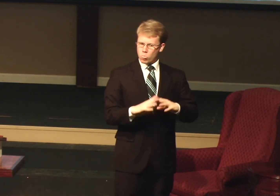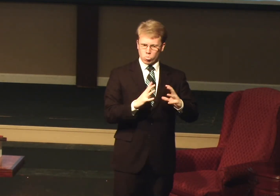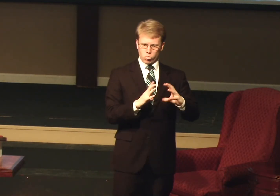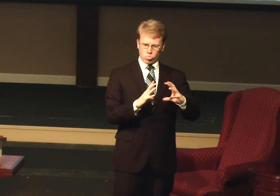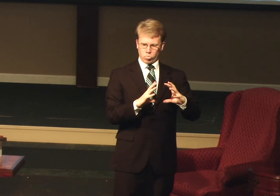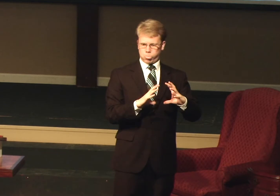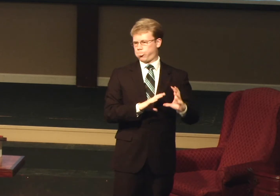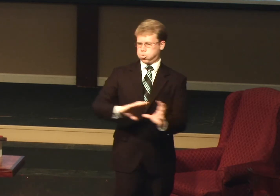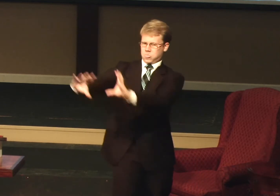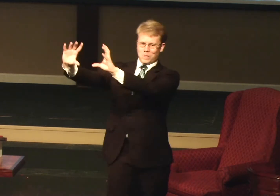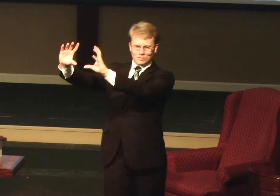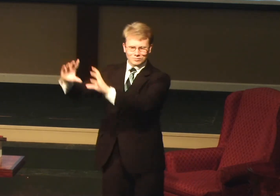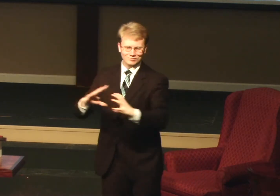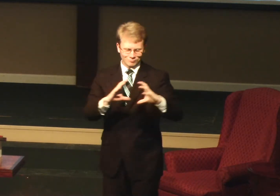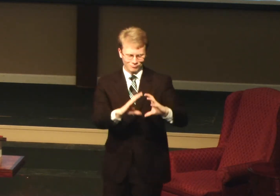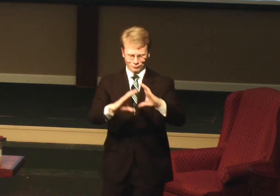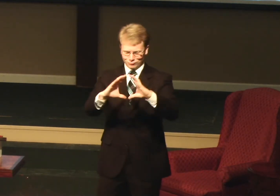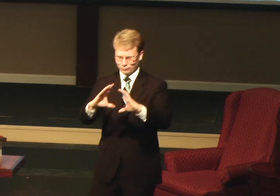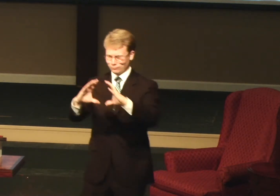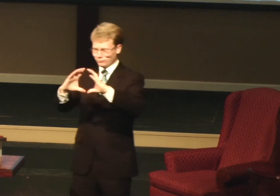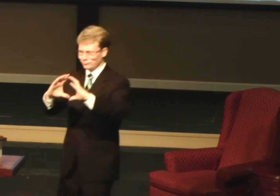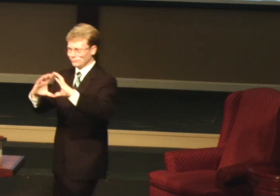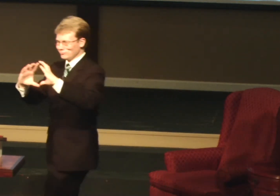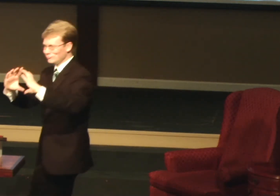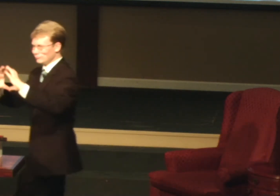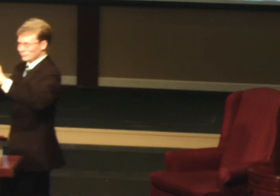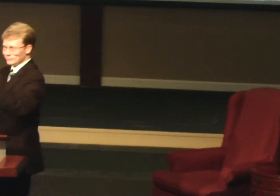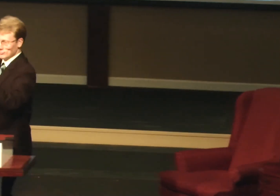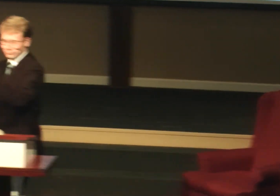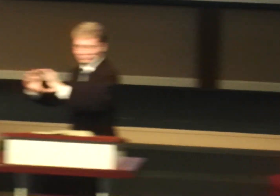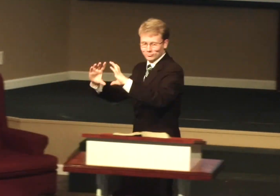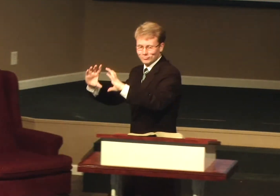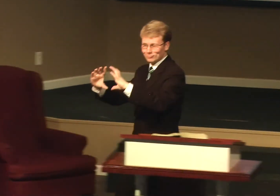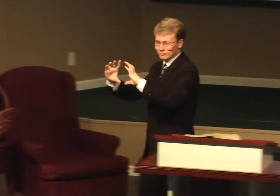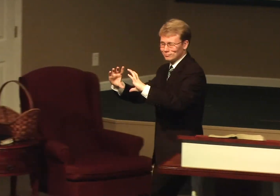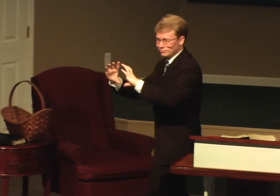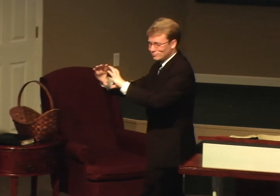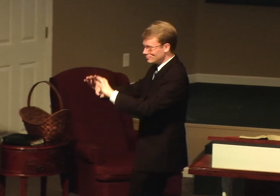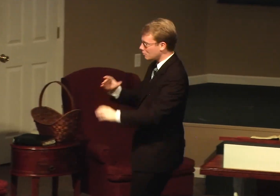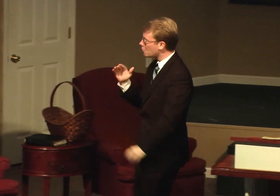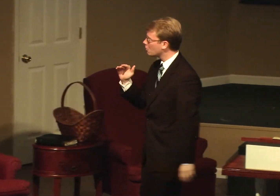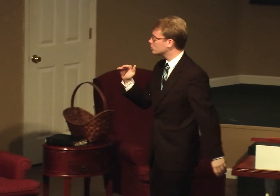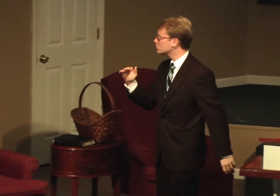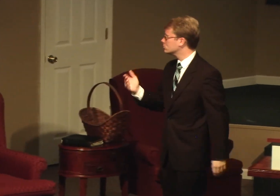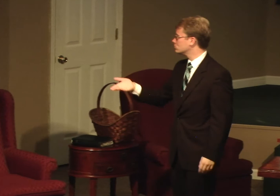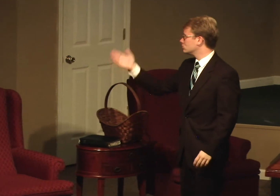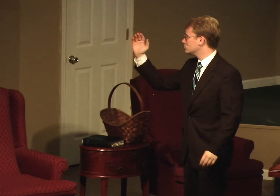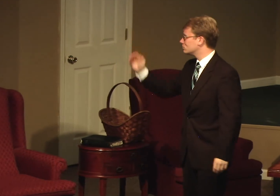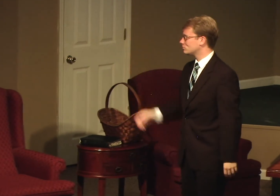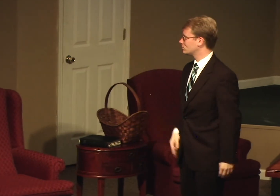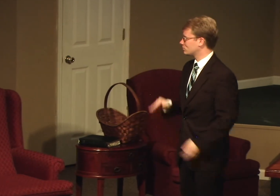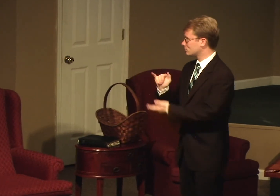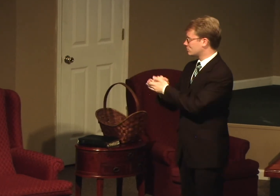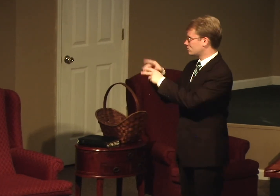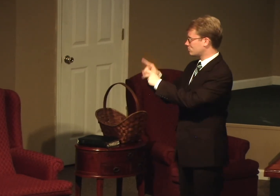going to come in. And so take your house with it. There it goes. floating down the river, down the